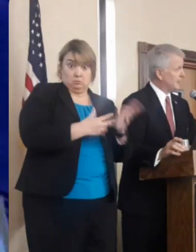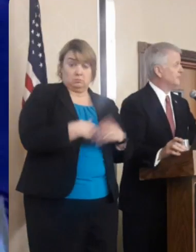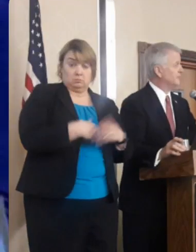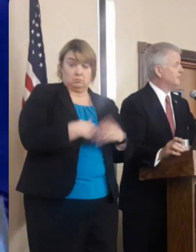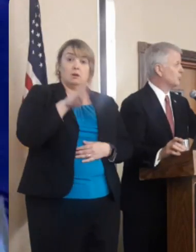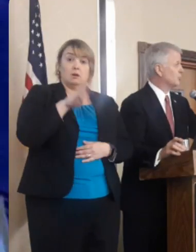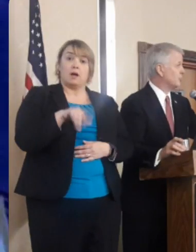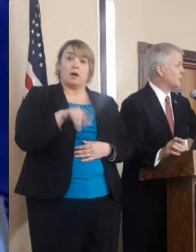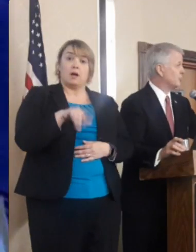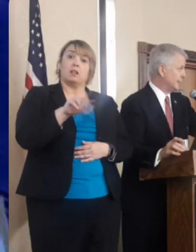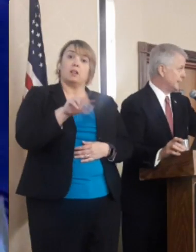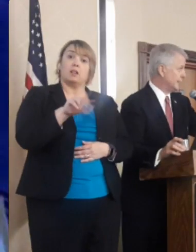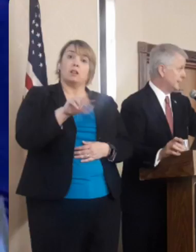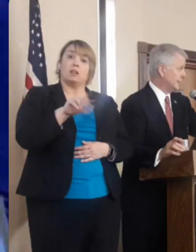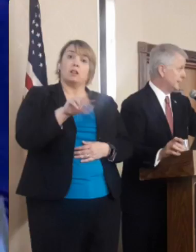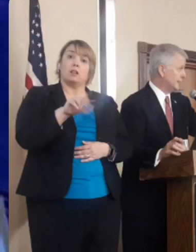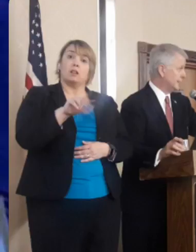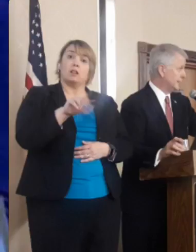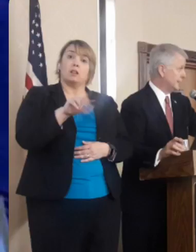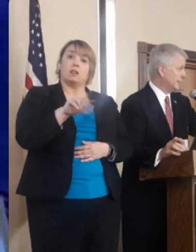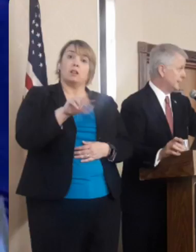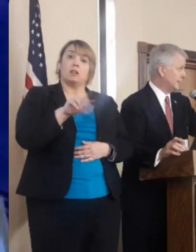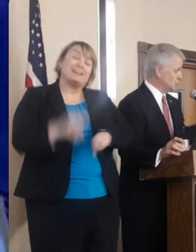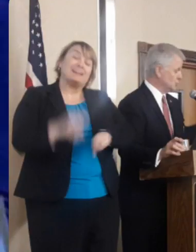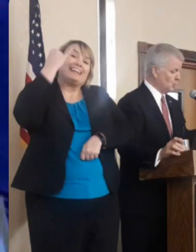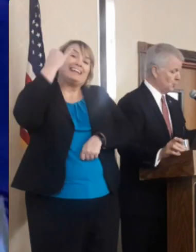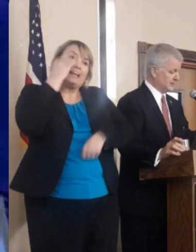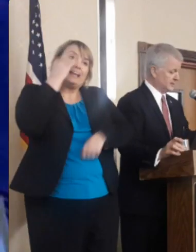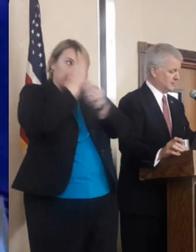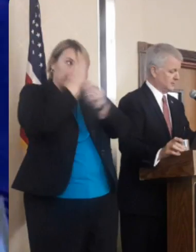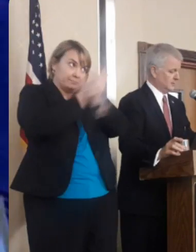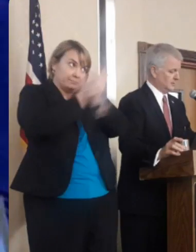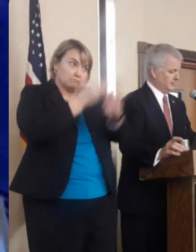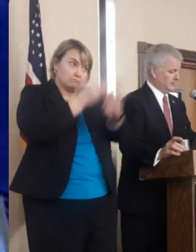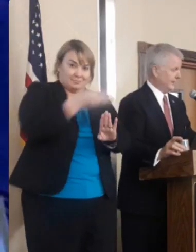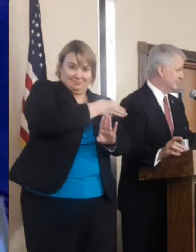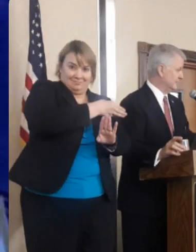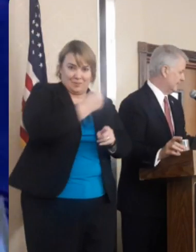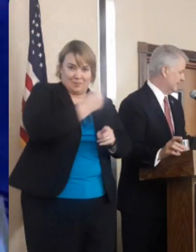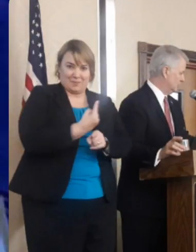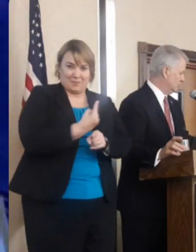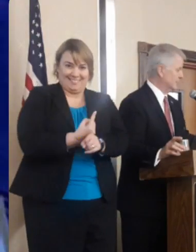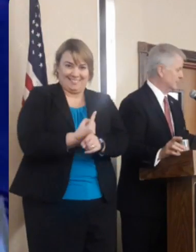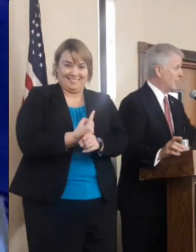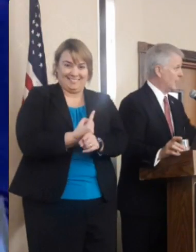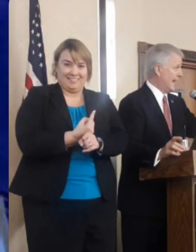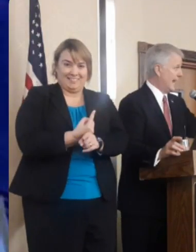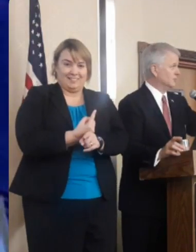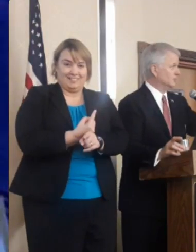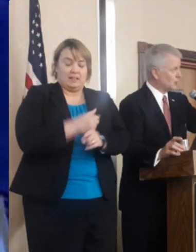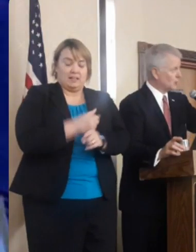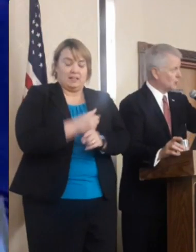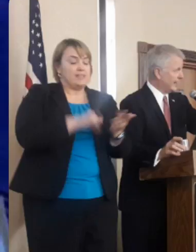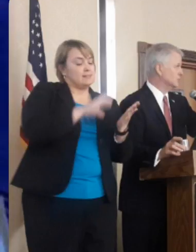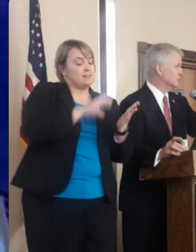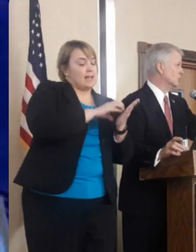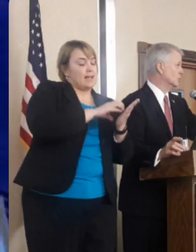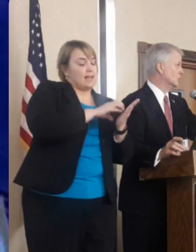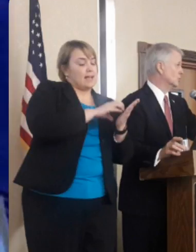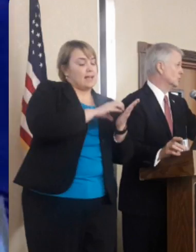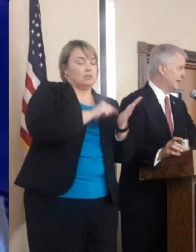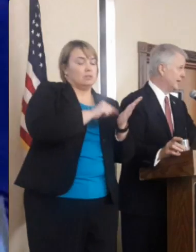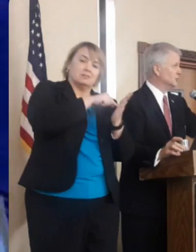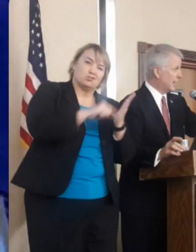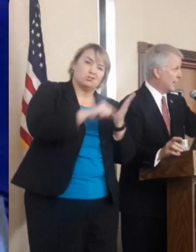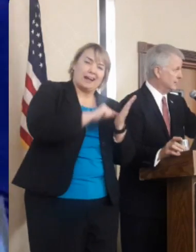are properly noticed. And what's noticed in this section is what has strikeouts or modifications